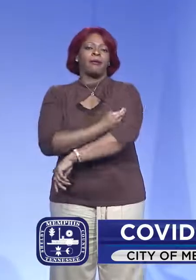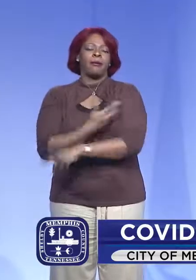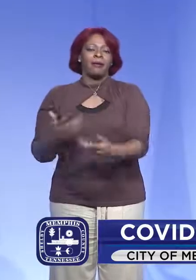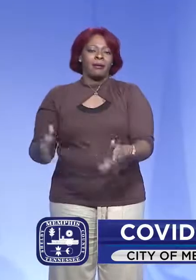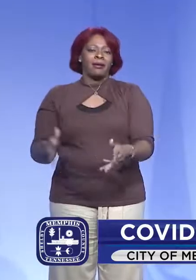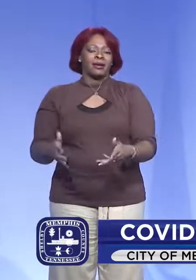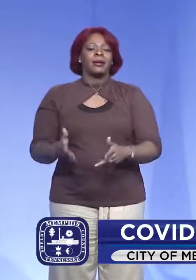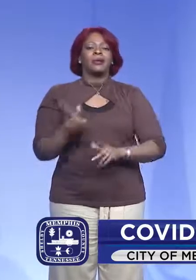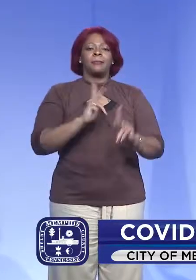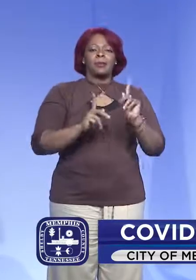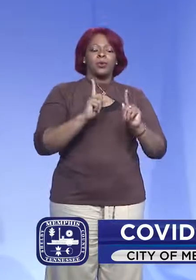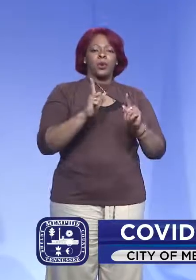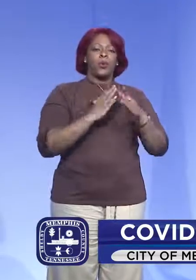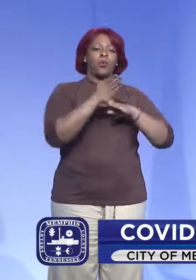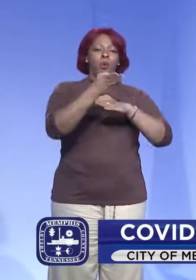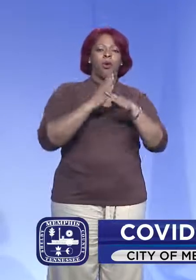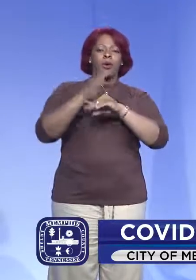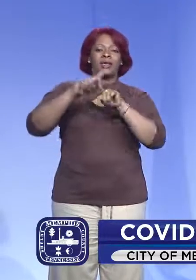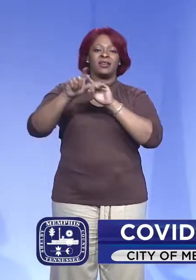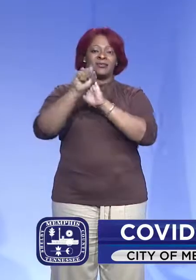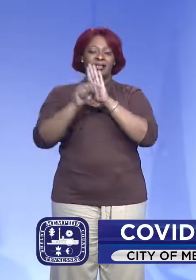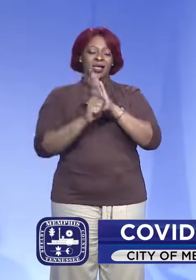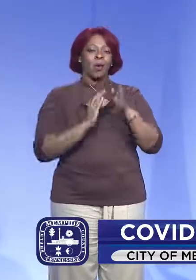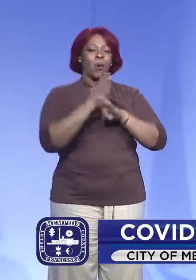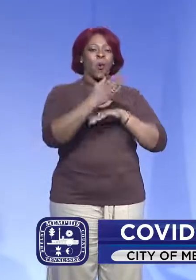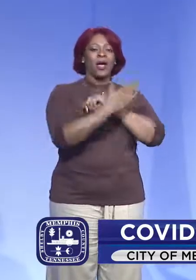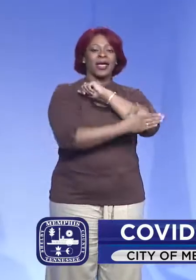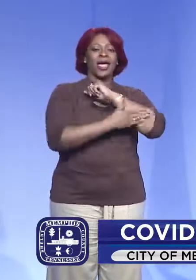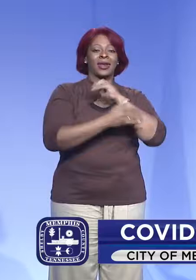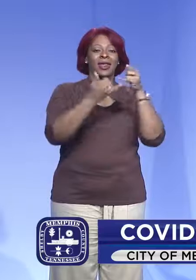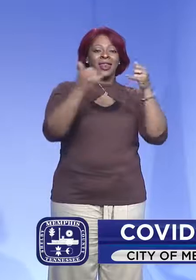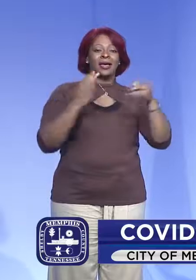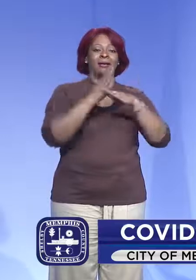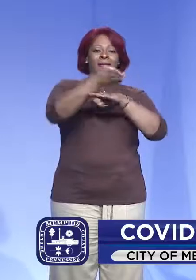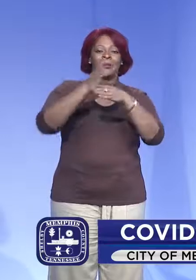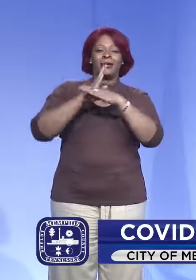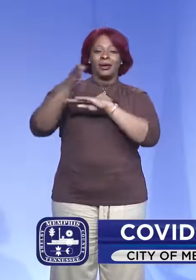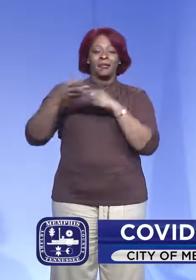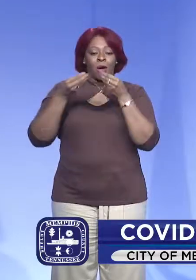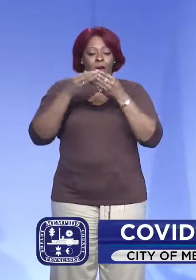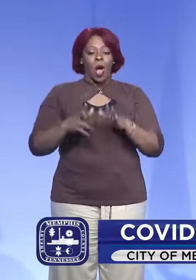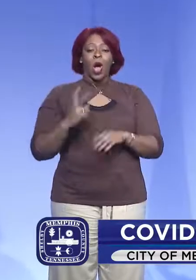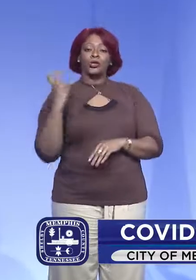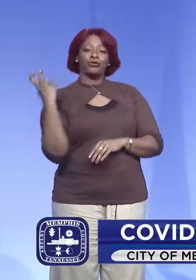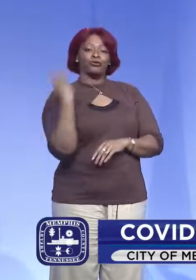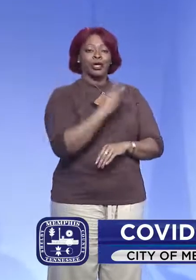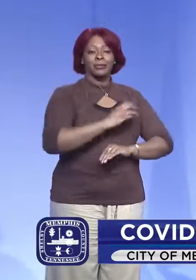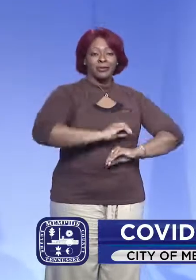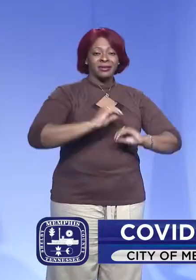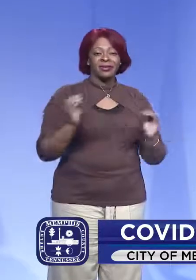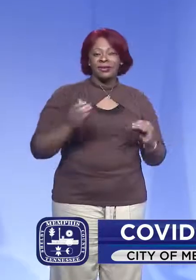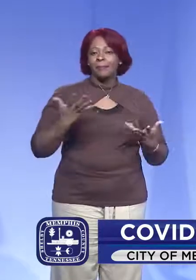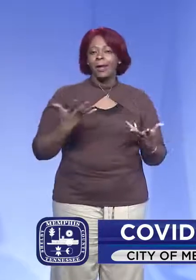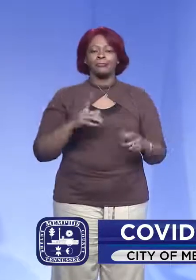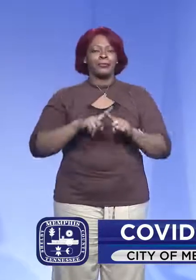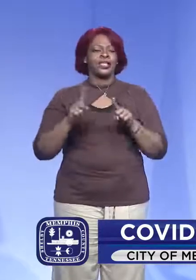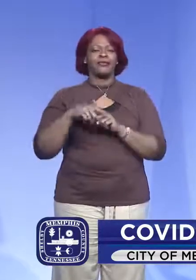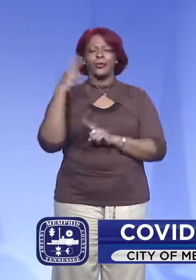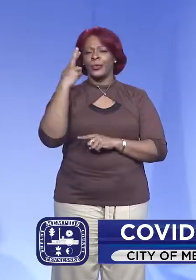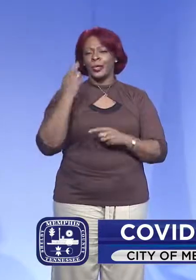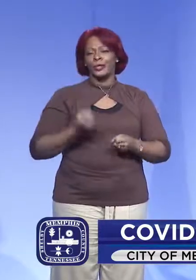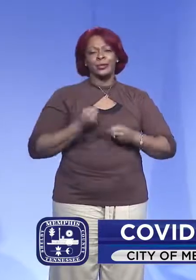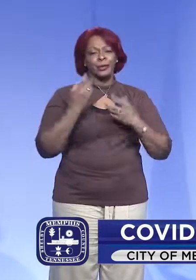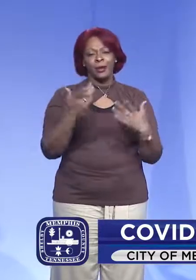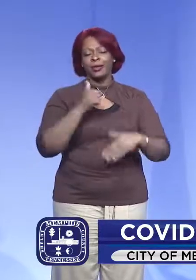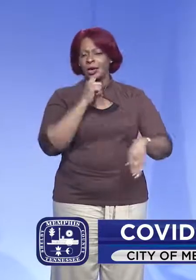do know that people go across state lines and across county lines. They may have lost their ride for that day. There may have been a lot of things that